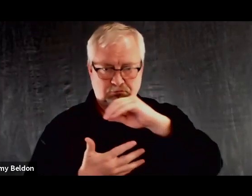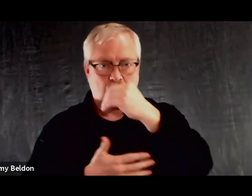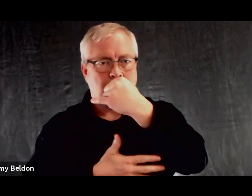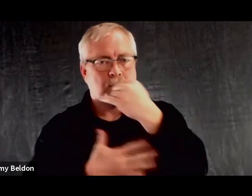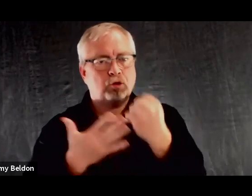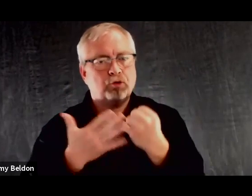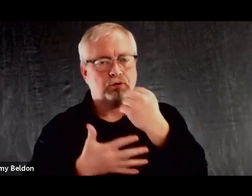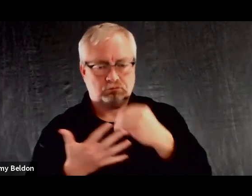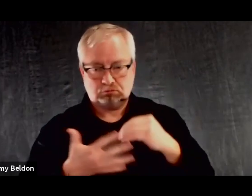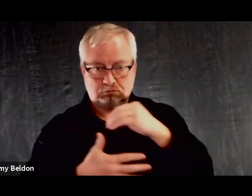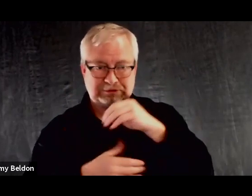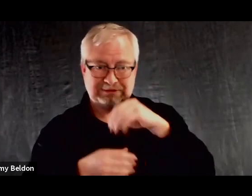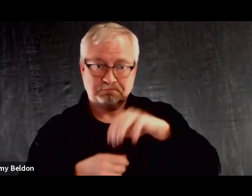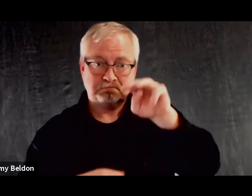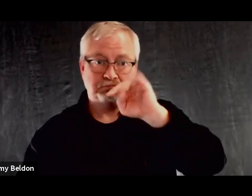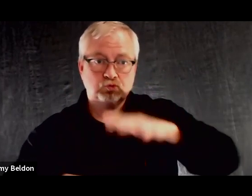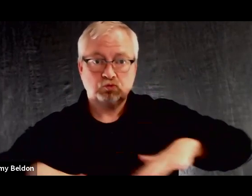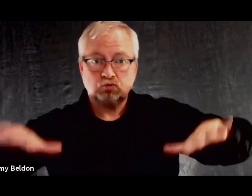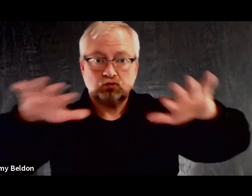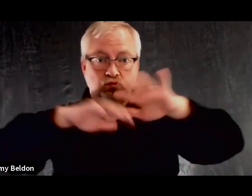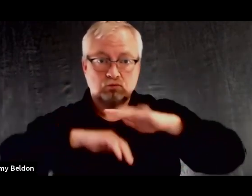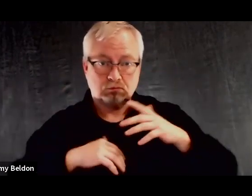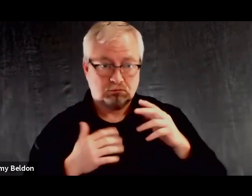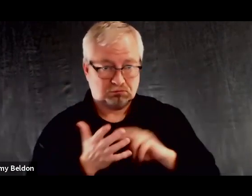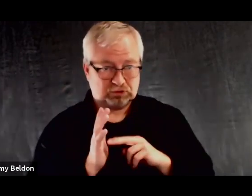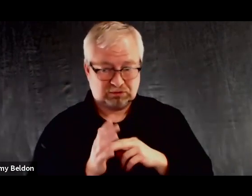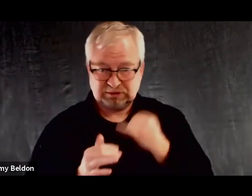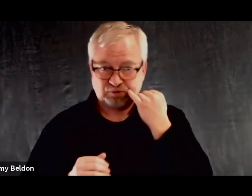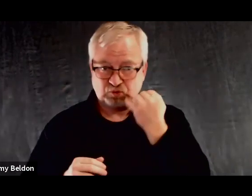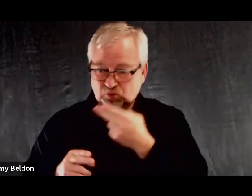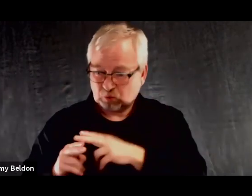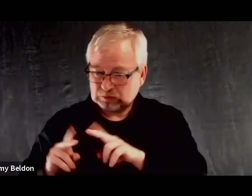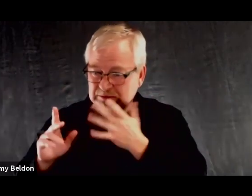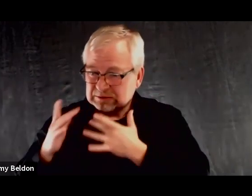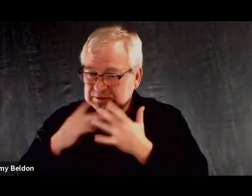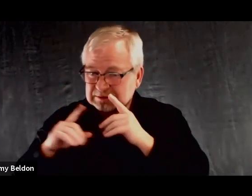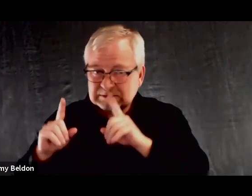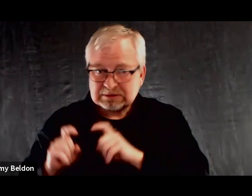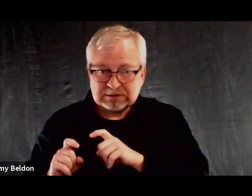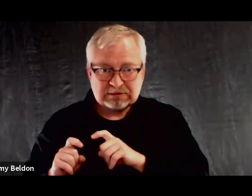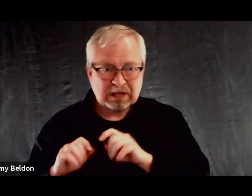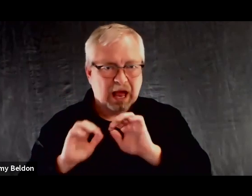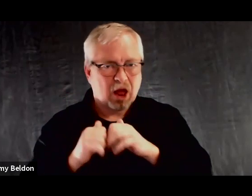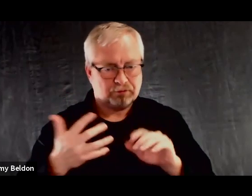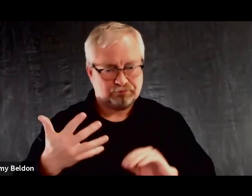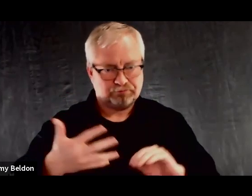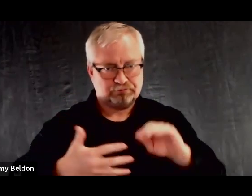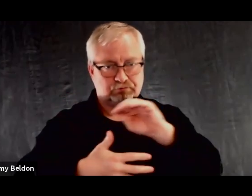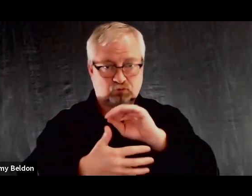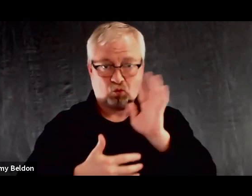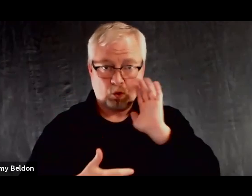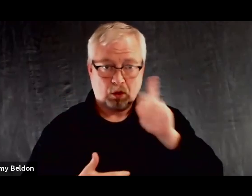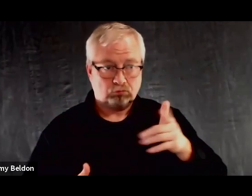quickly, one, could you test, an entire workforce at a plant here,